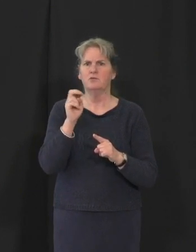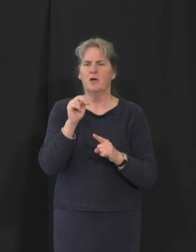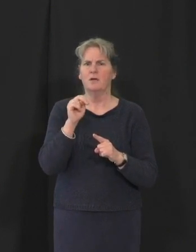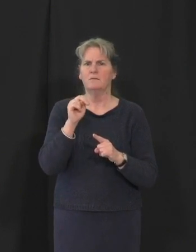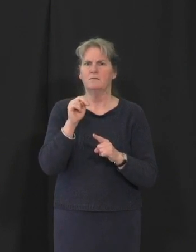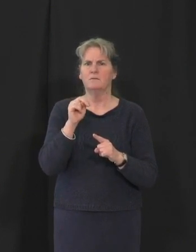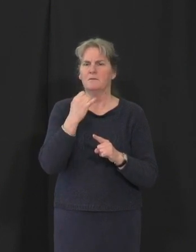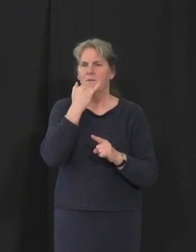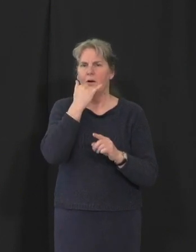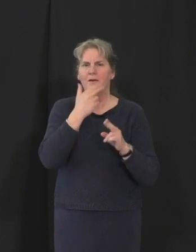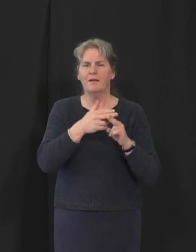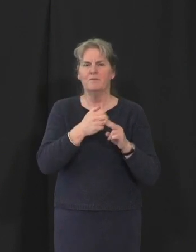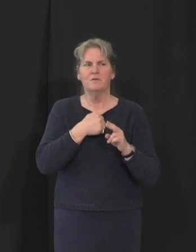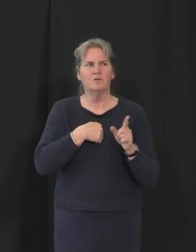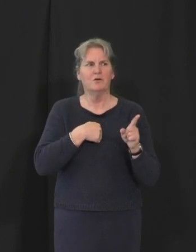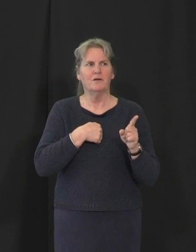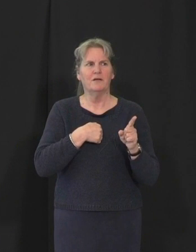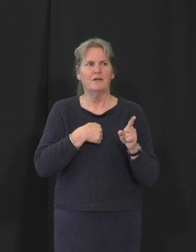sorry.